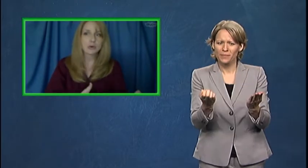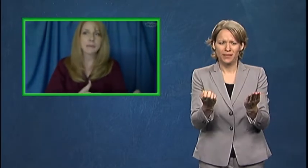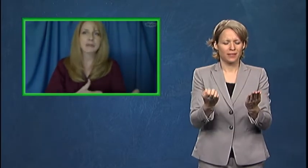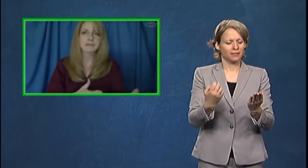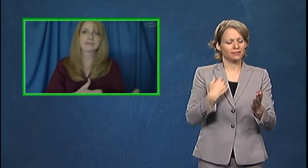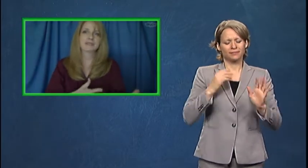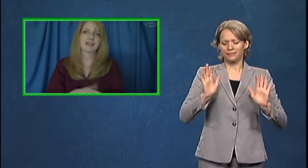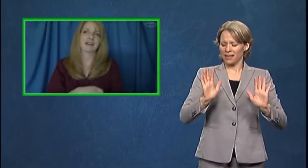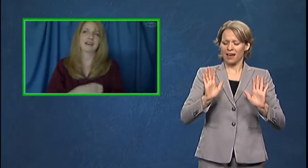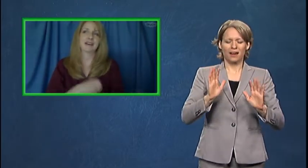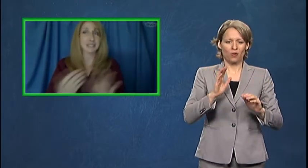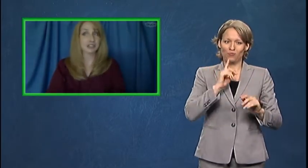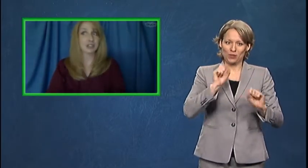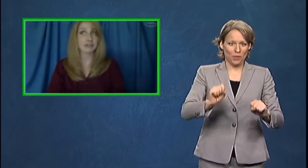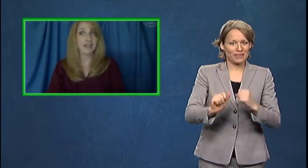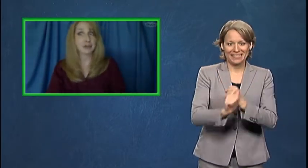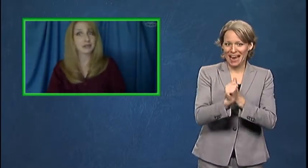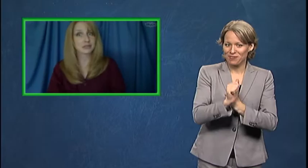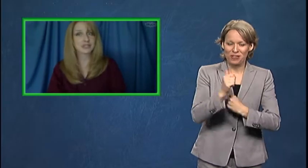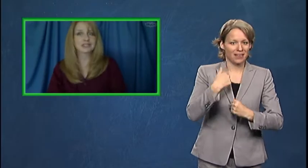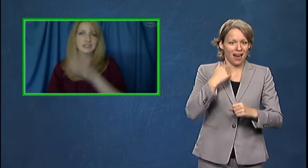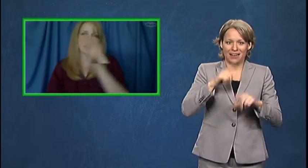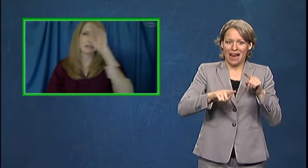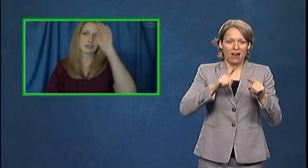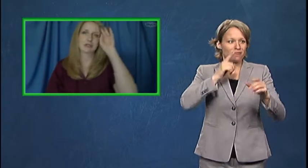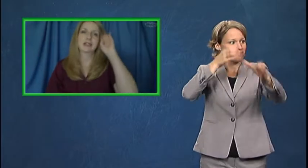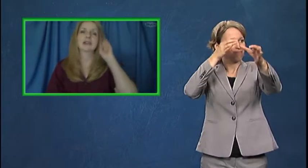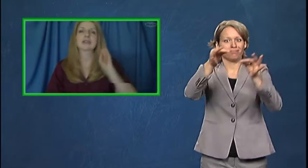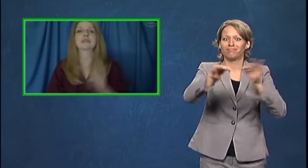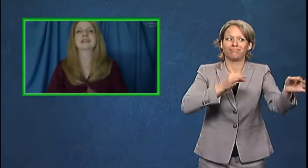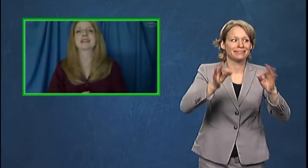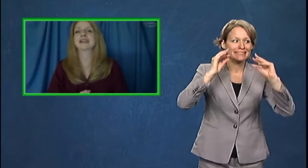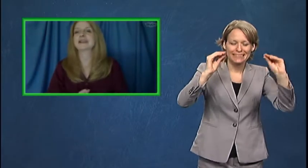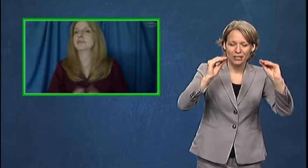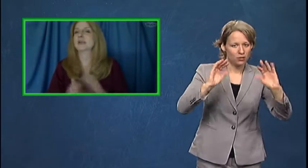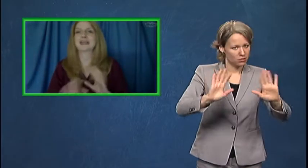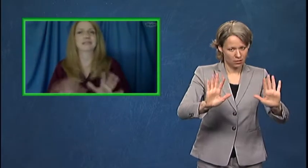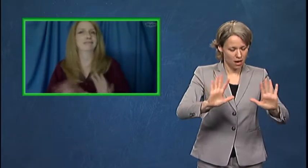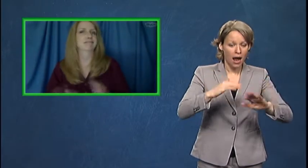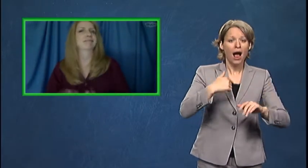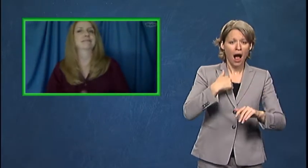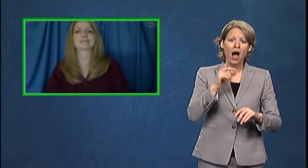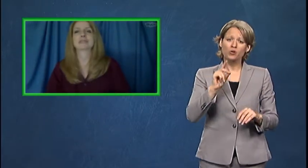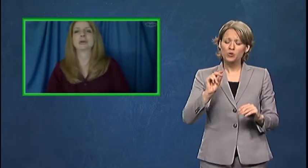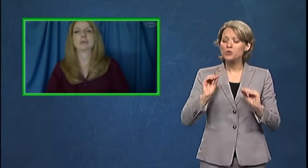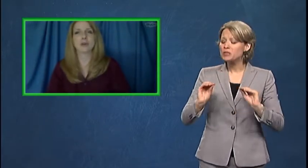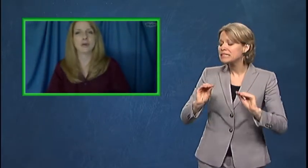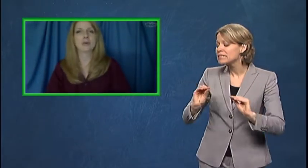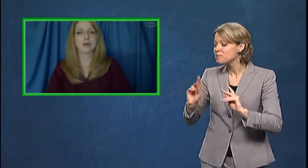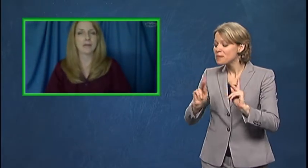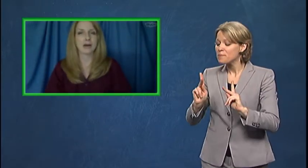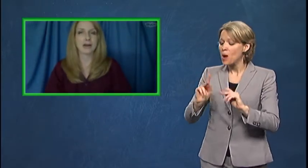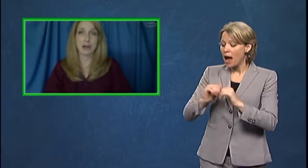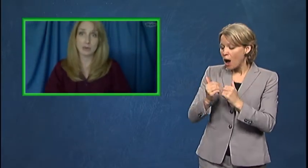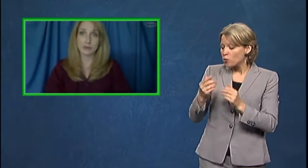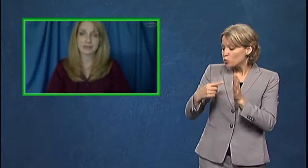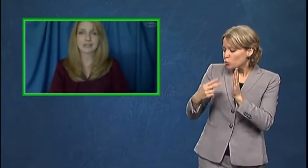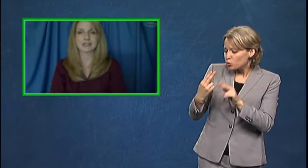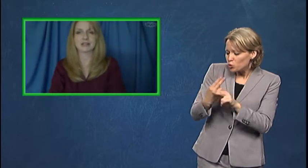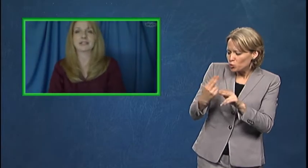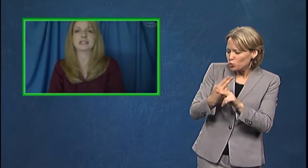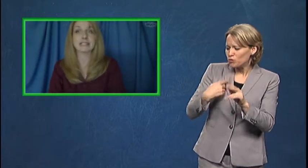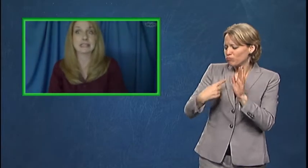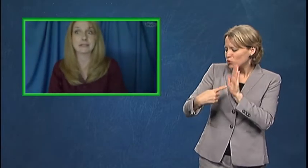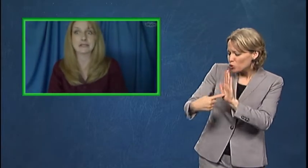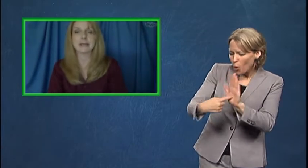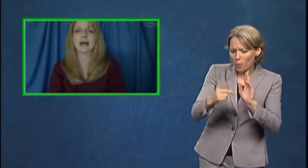the equipment. I teach others how to use it, teach deaf students how to use it, but I don't know about how it works